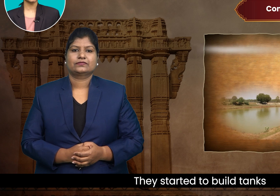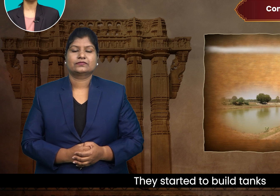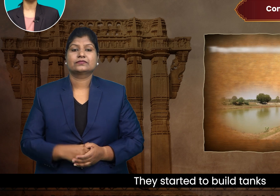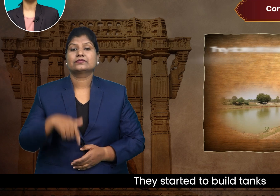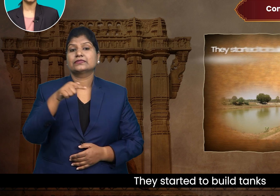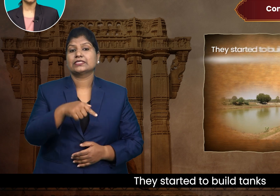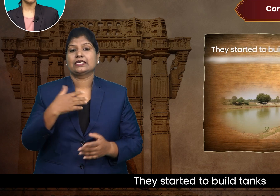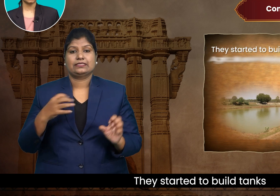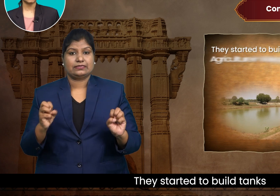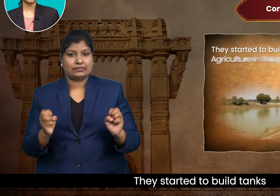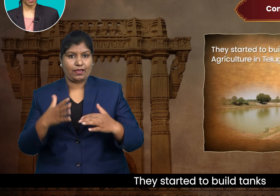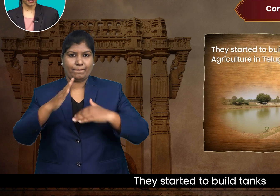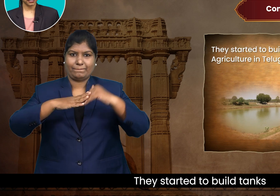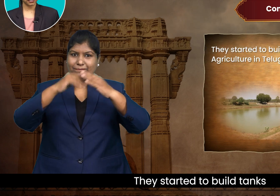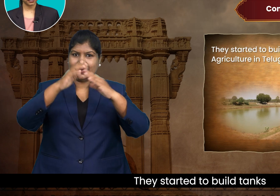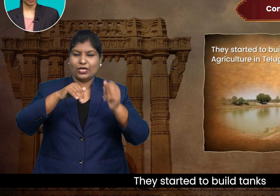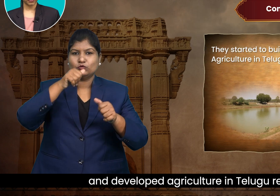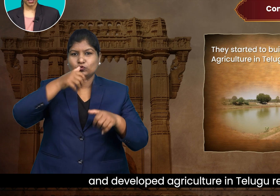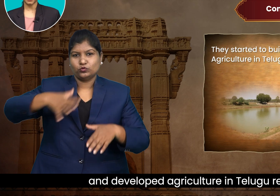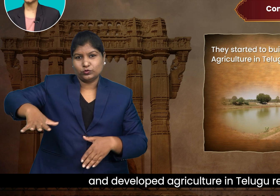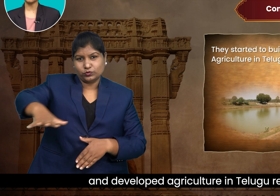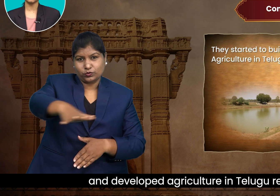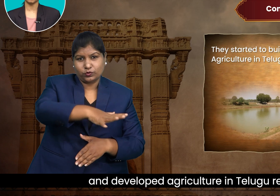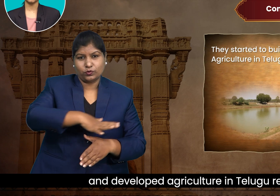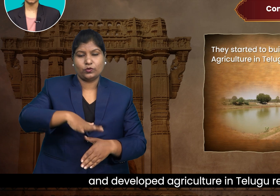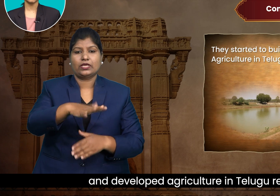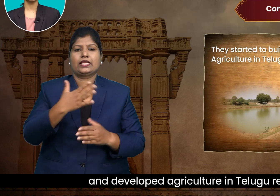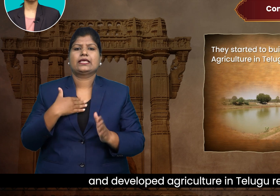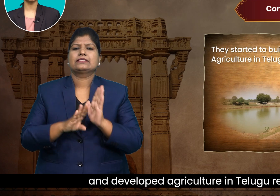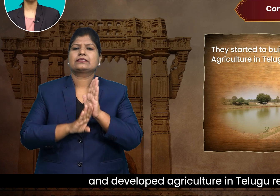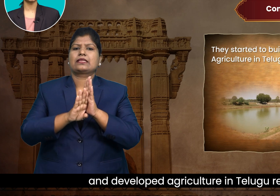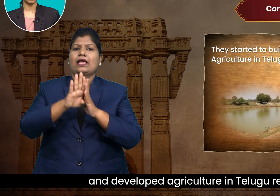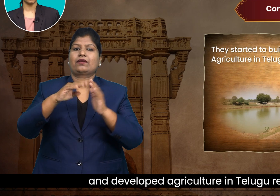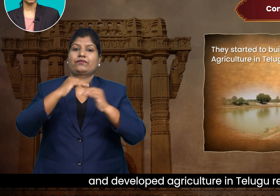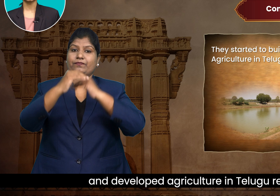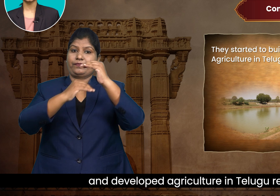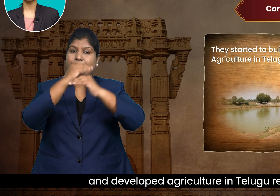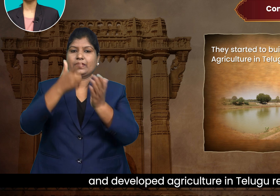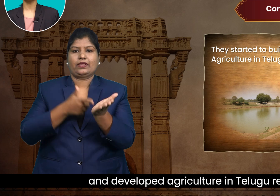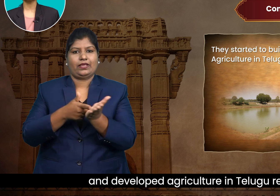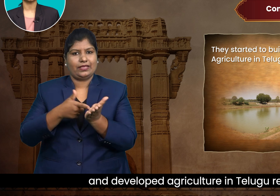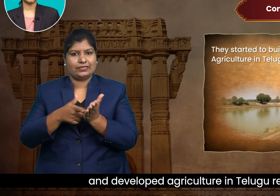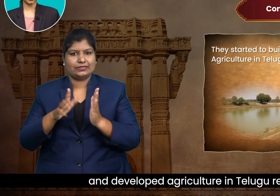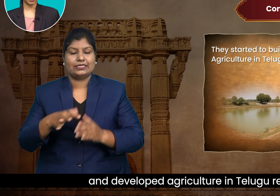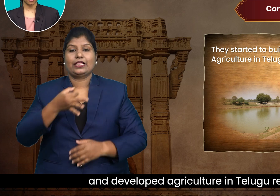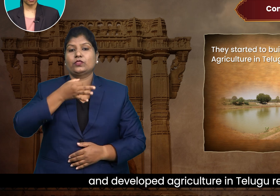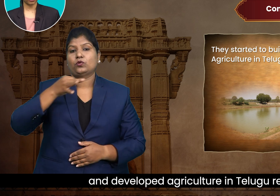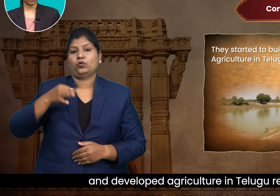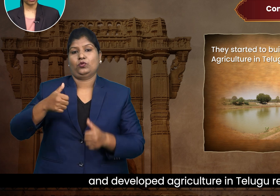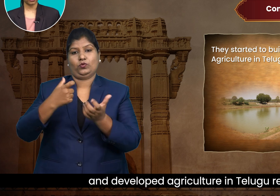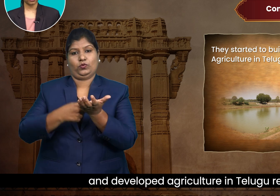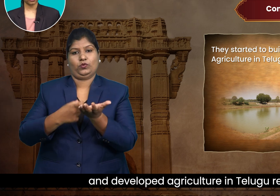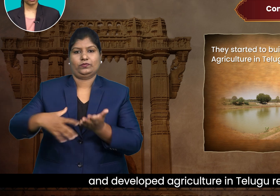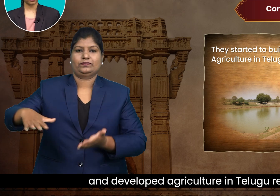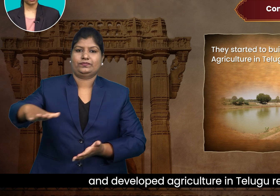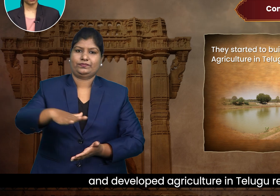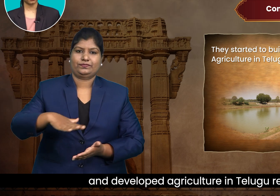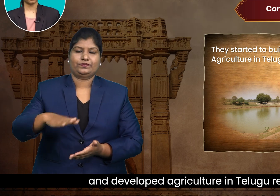They started to build tanks and developed agriculture in Telugu regions.